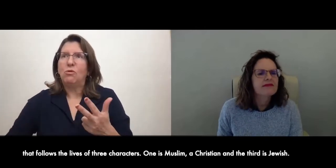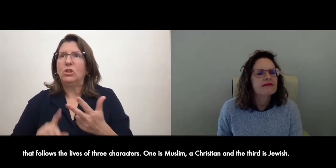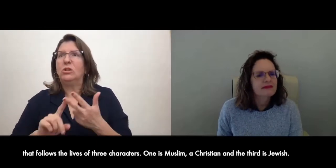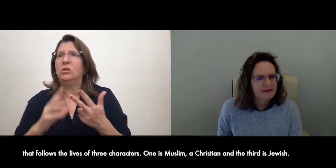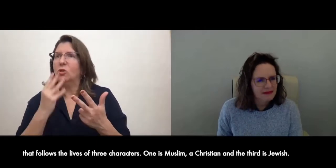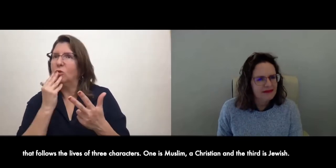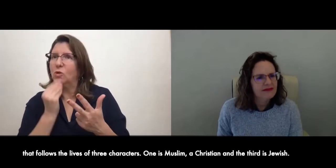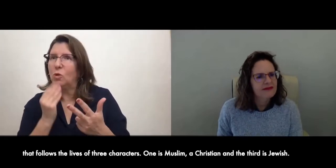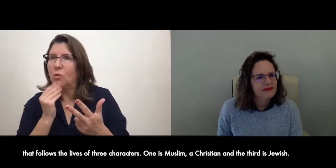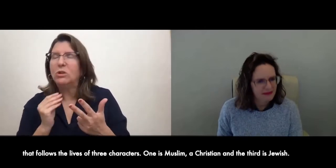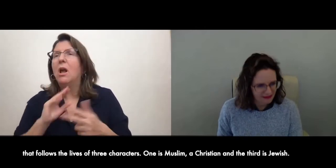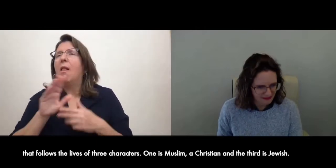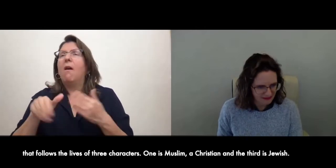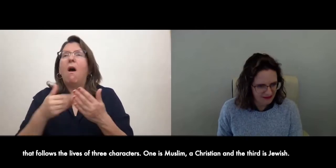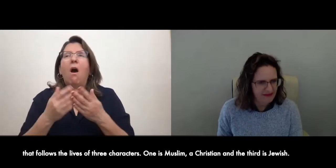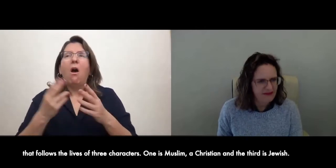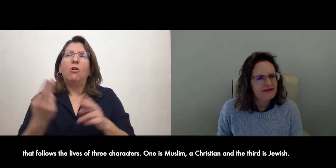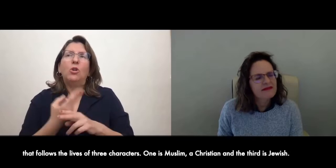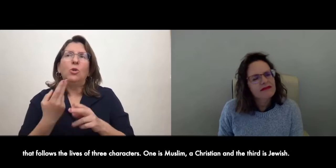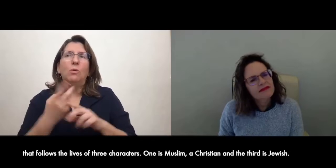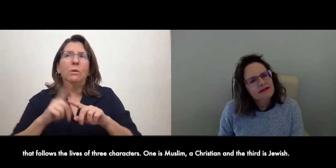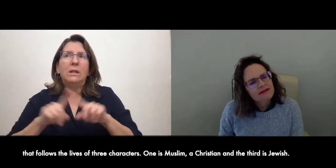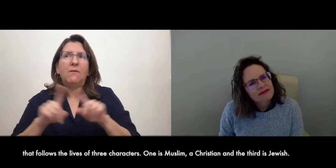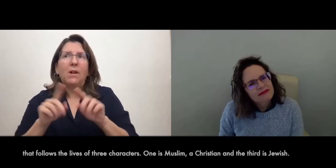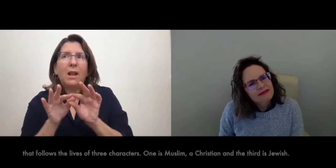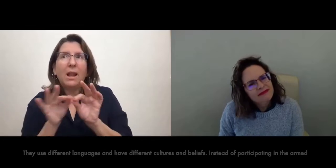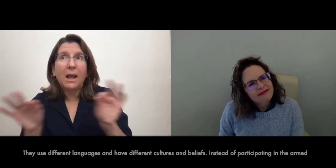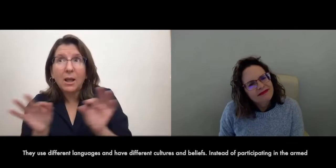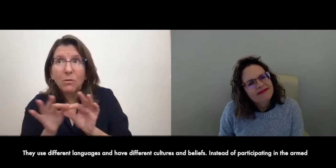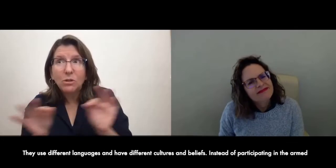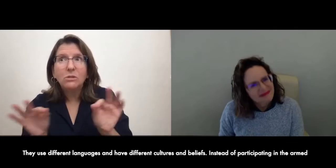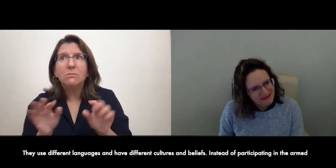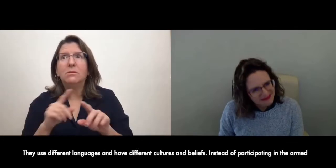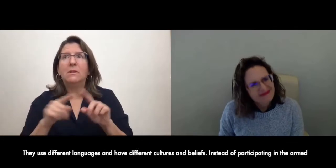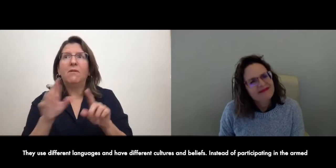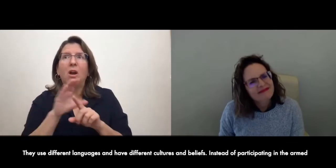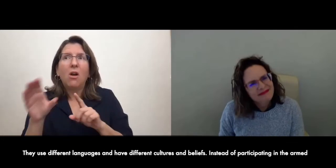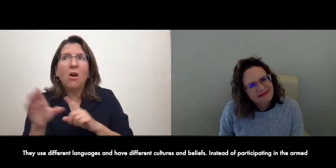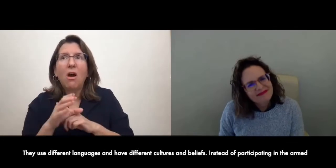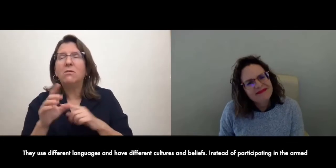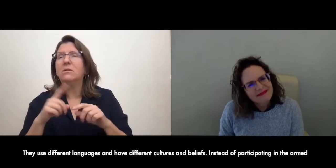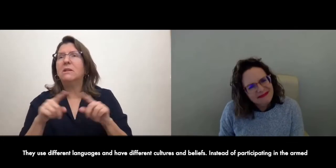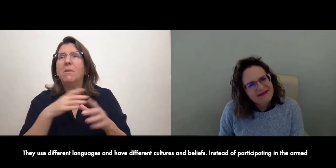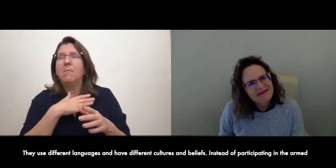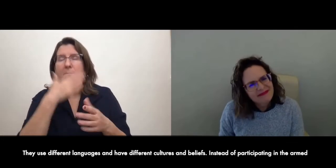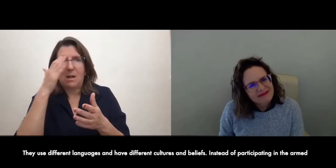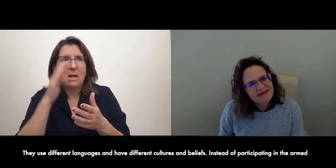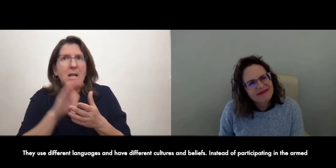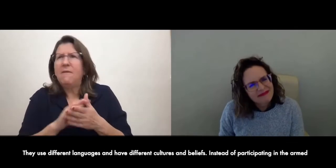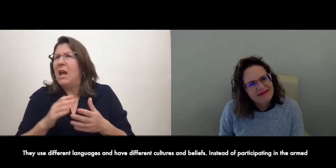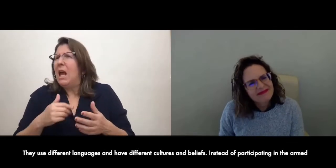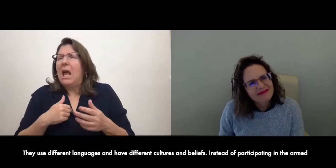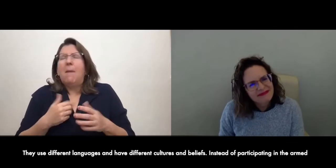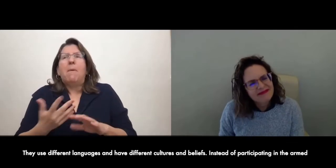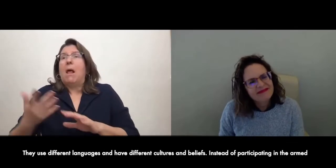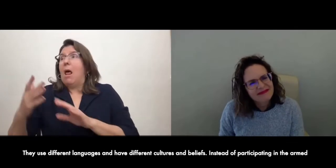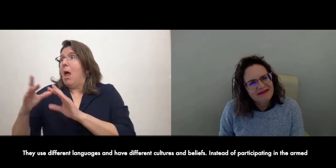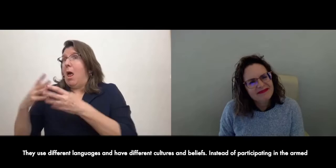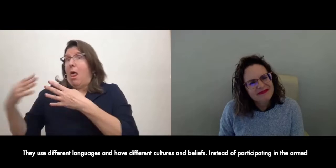They use different languages and have different cultures and beliefs. Instead of participating in the armed